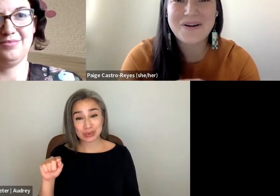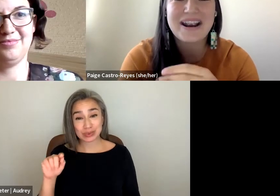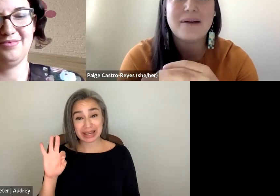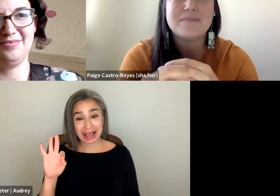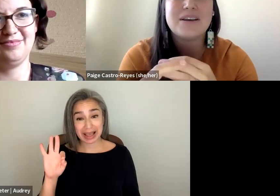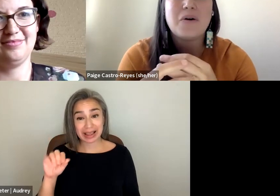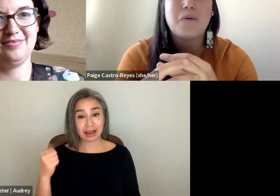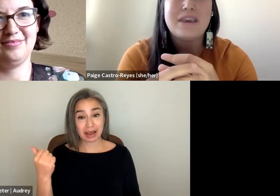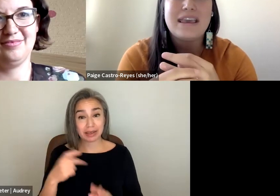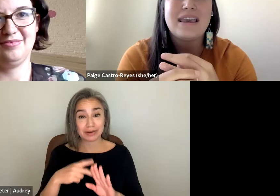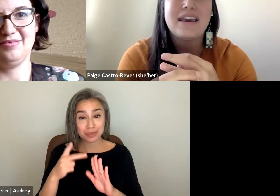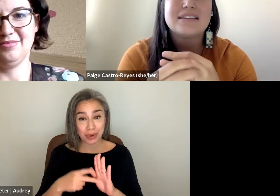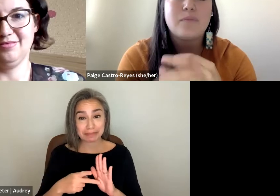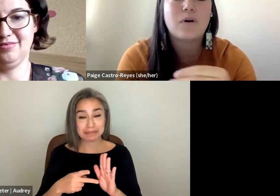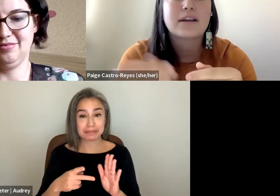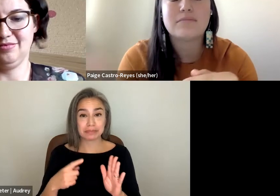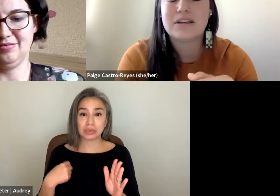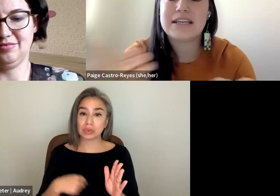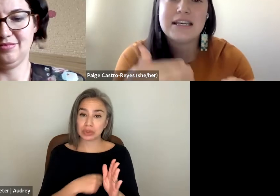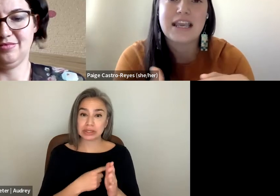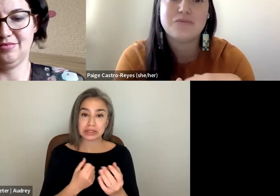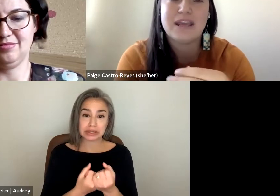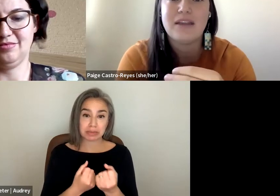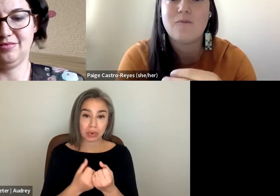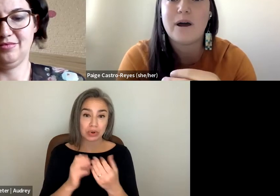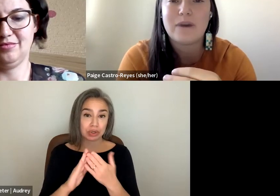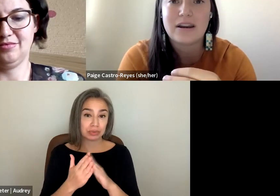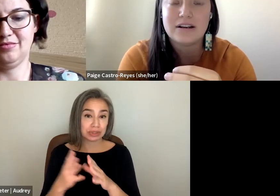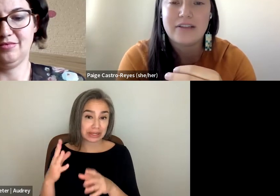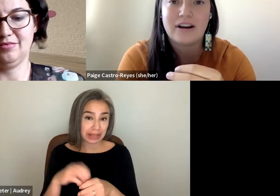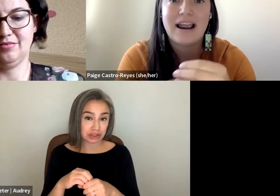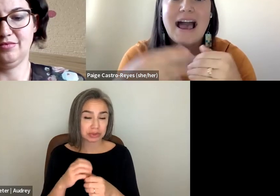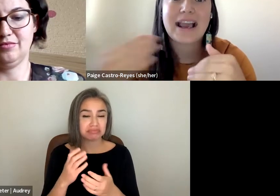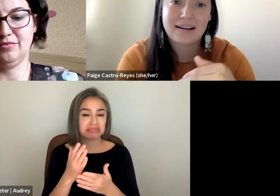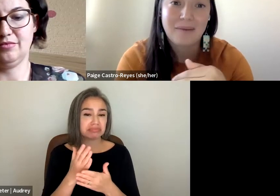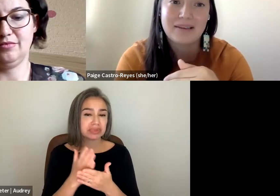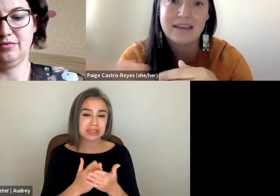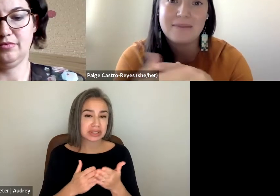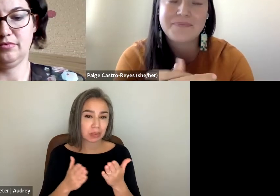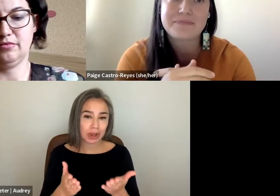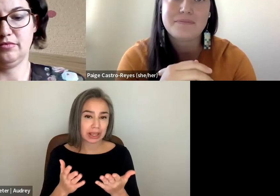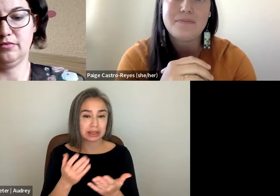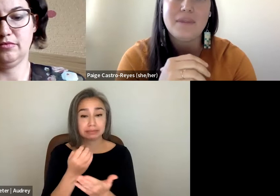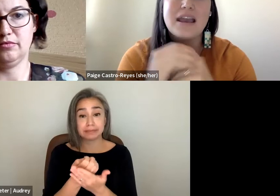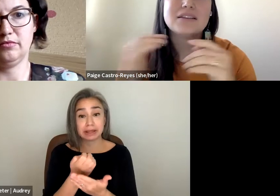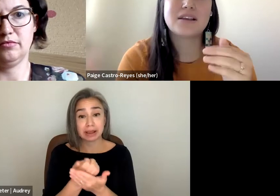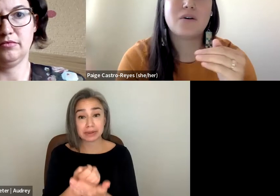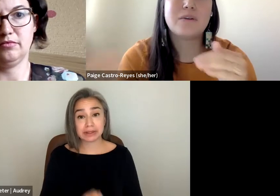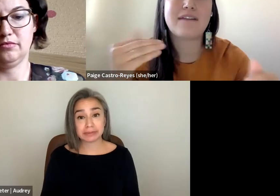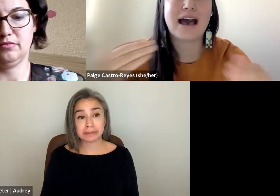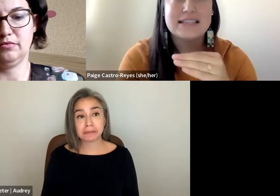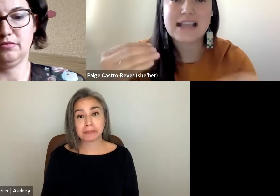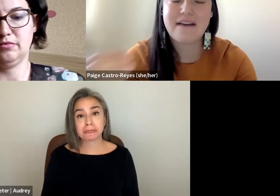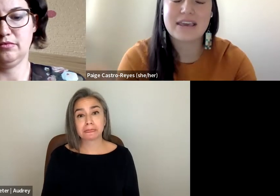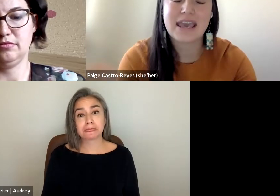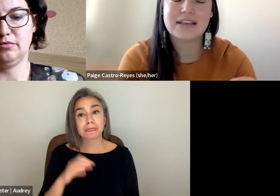other programs, we support community engagement in one way or another economically. And so